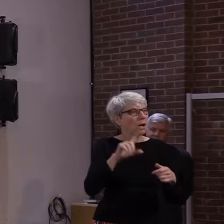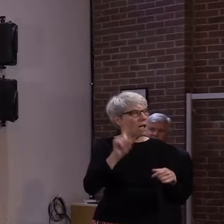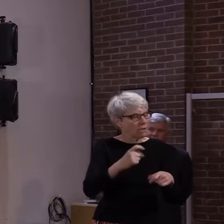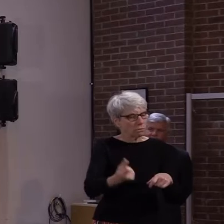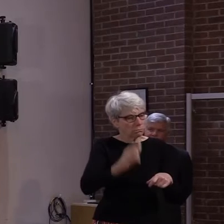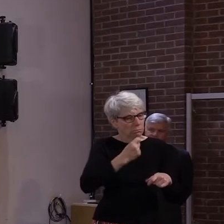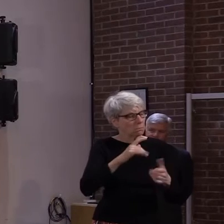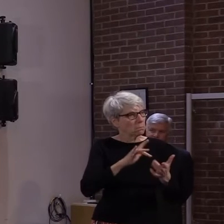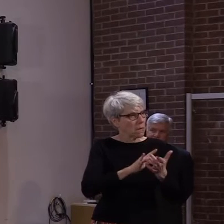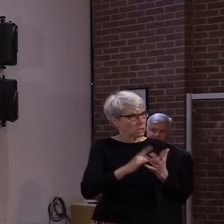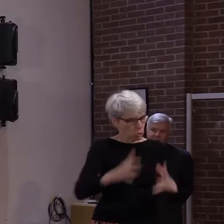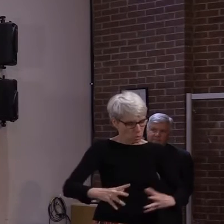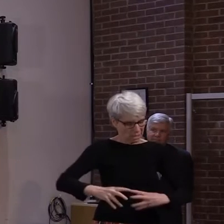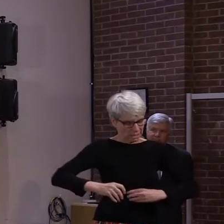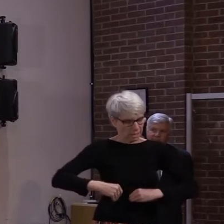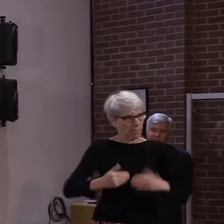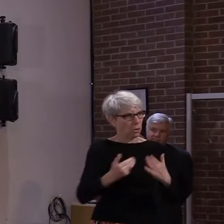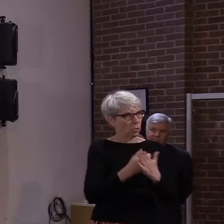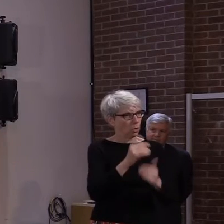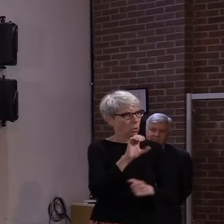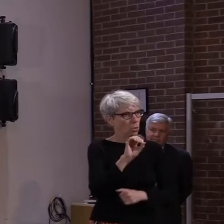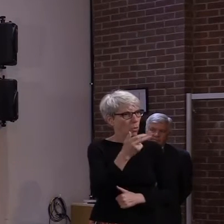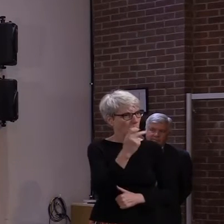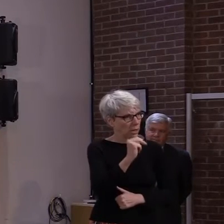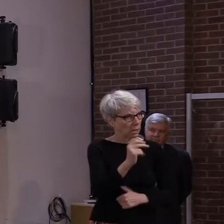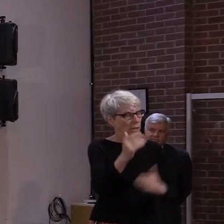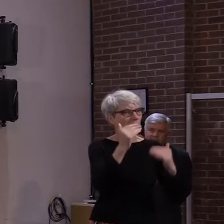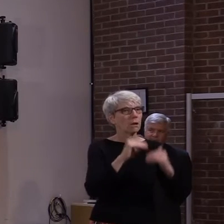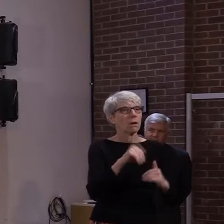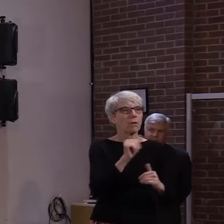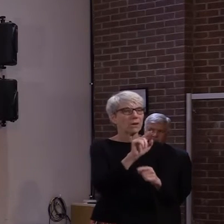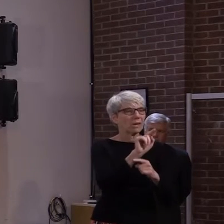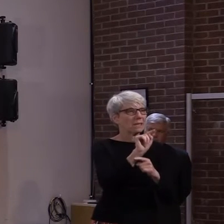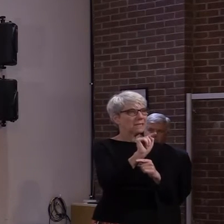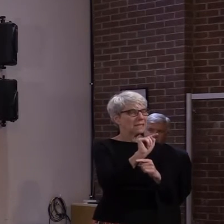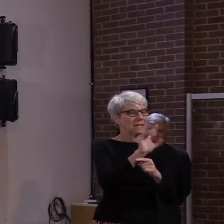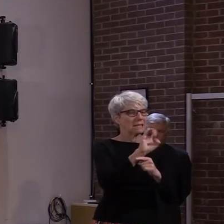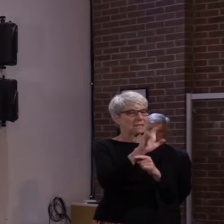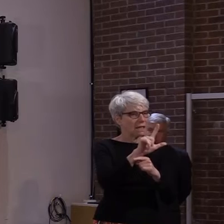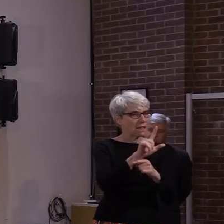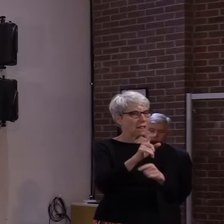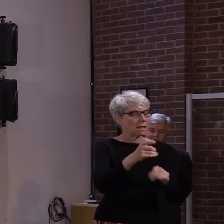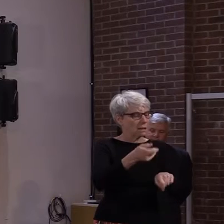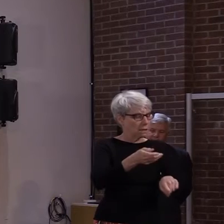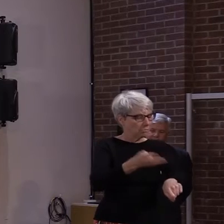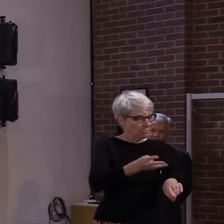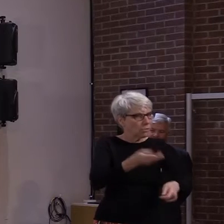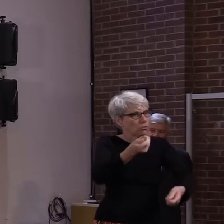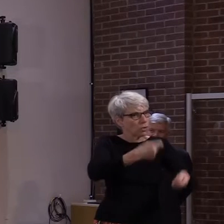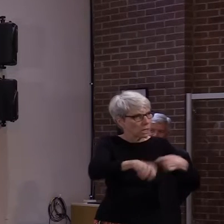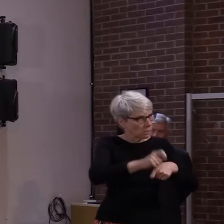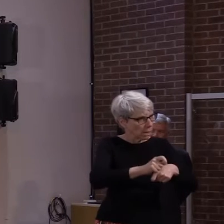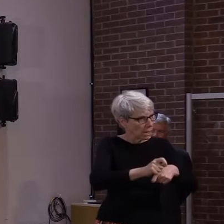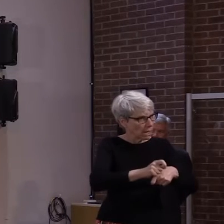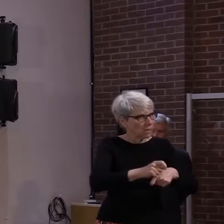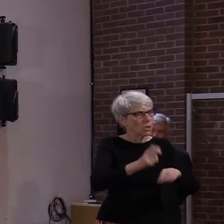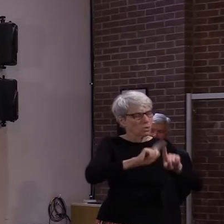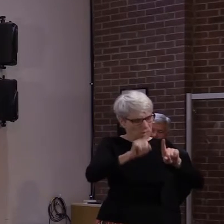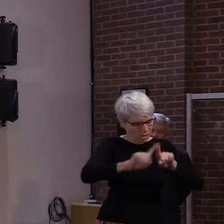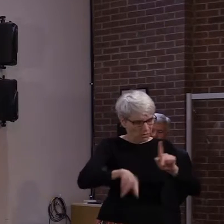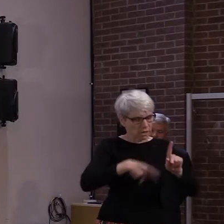CAR T-cell or hematopoietic stem cell transplant within 2 years of transplantation,